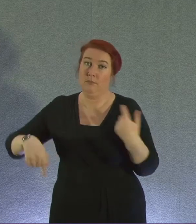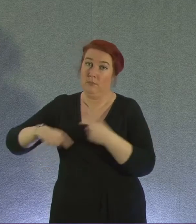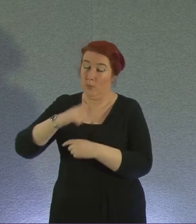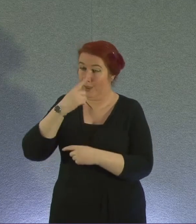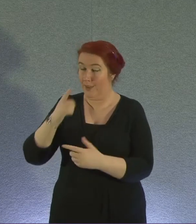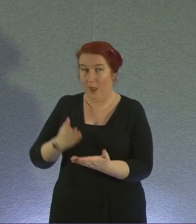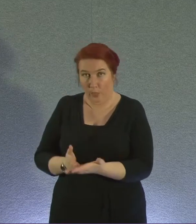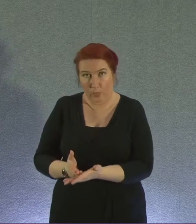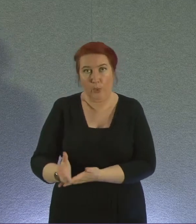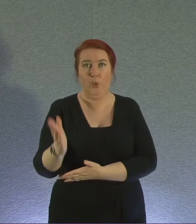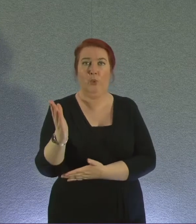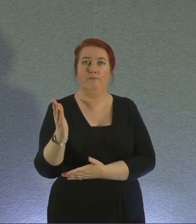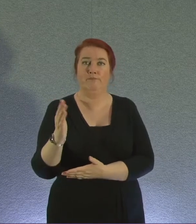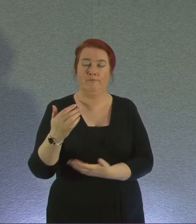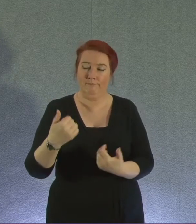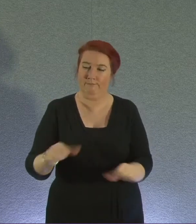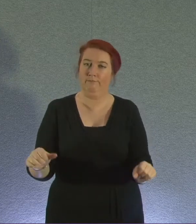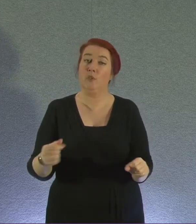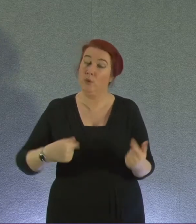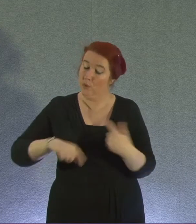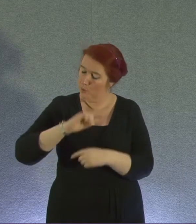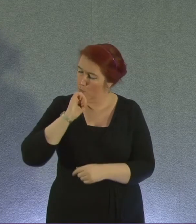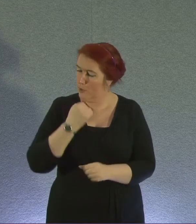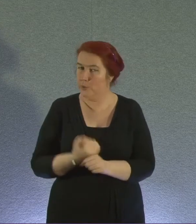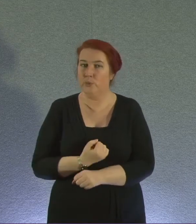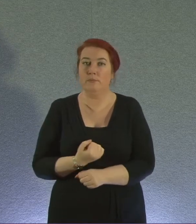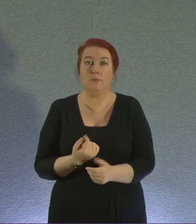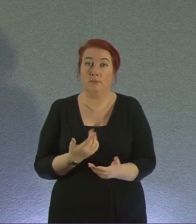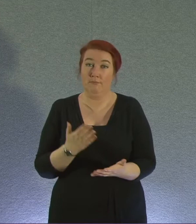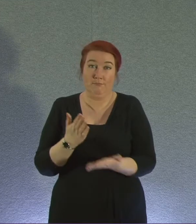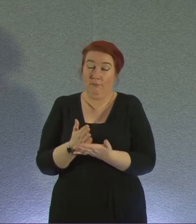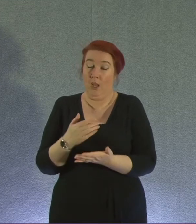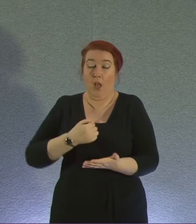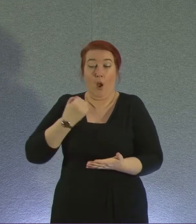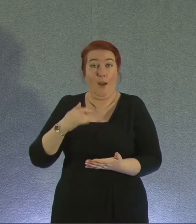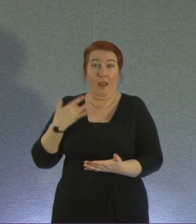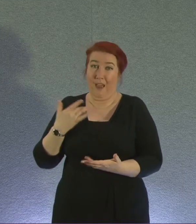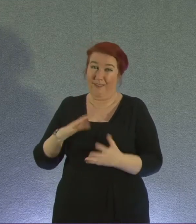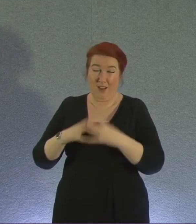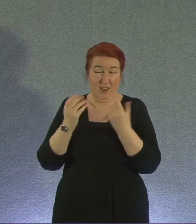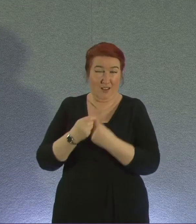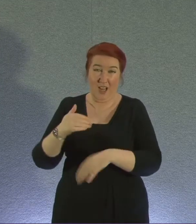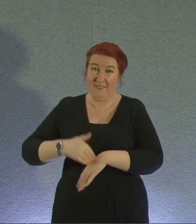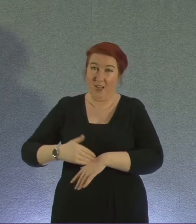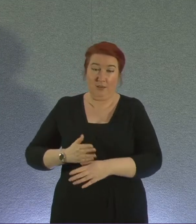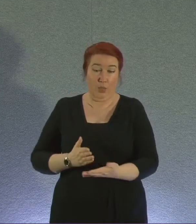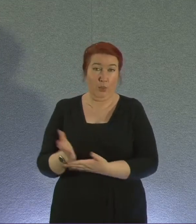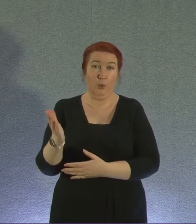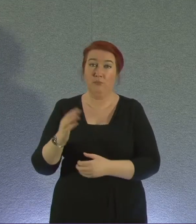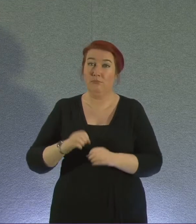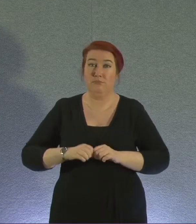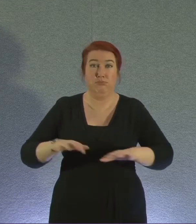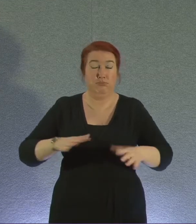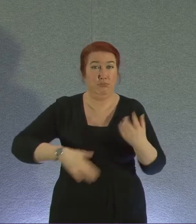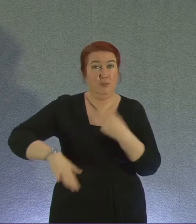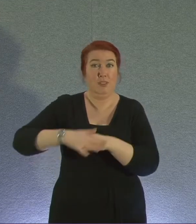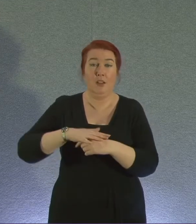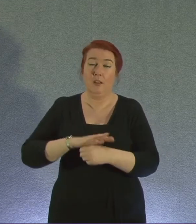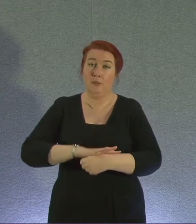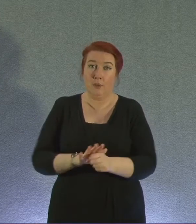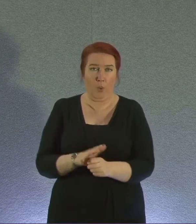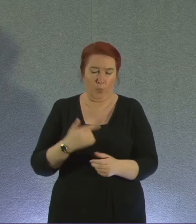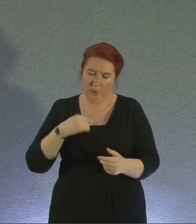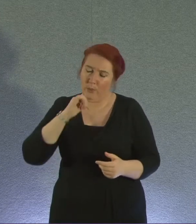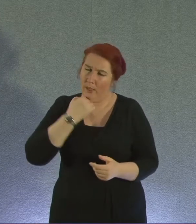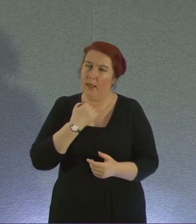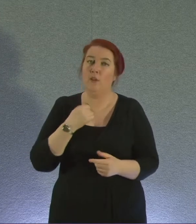together. So we will do so. There is no aspect of our lives that will be left untouched, and we will take all the measures necessary to control and